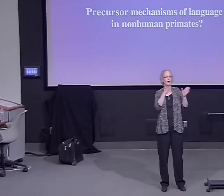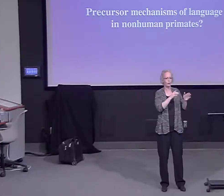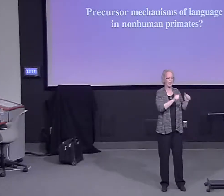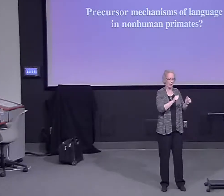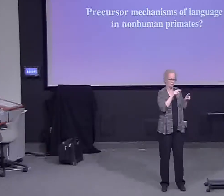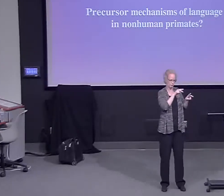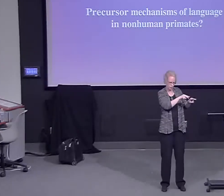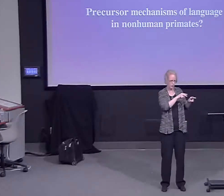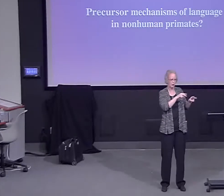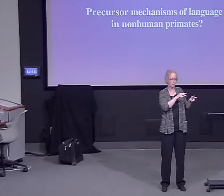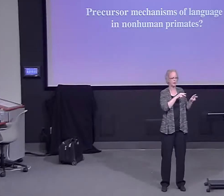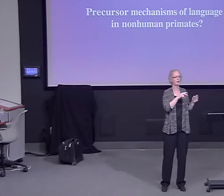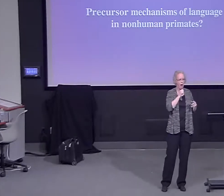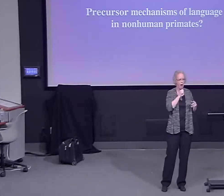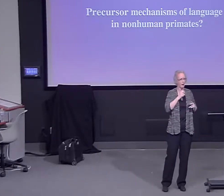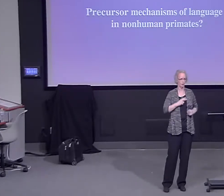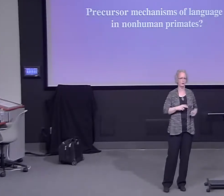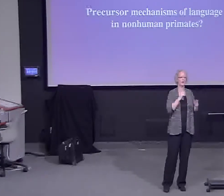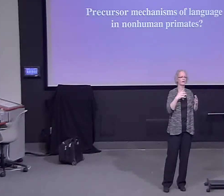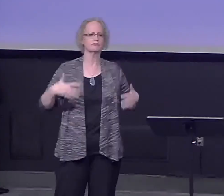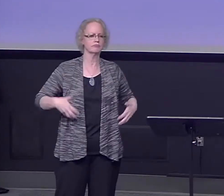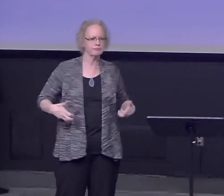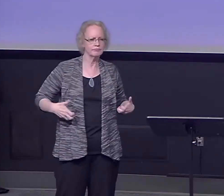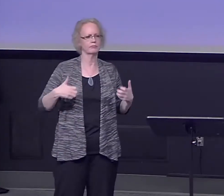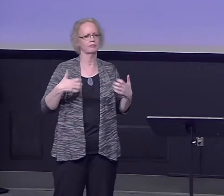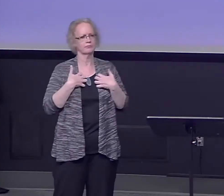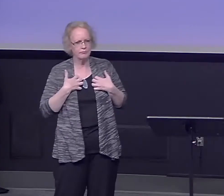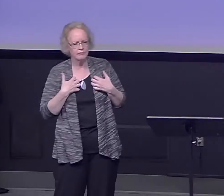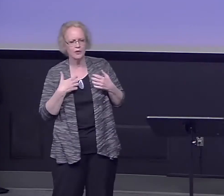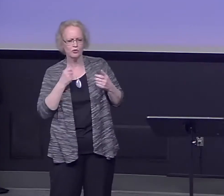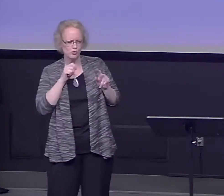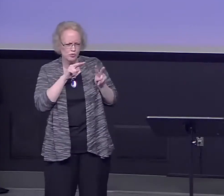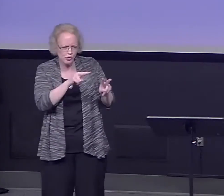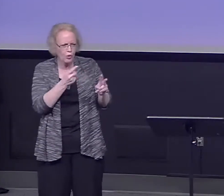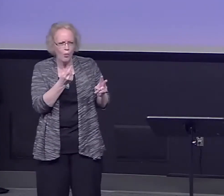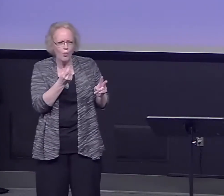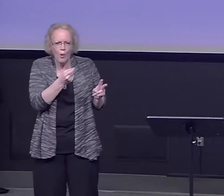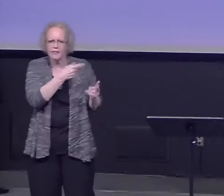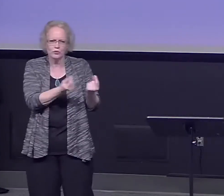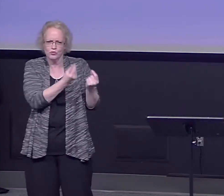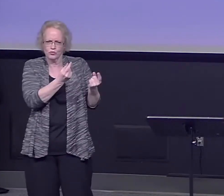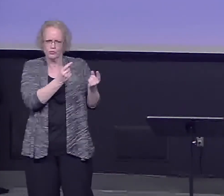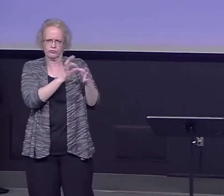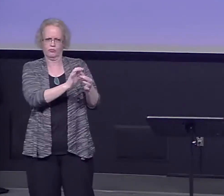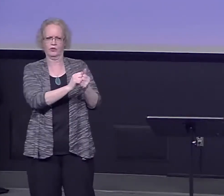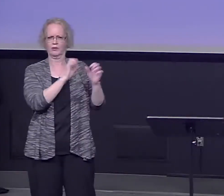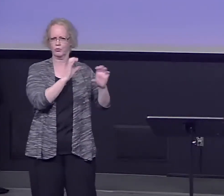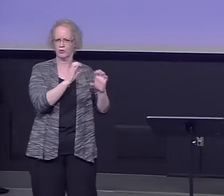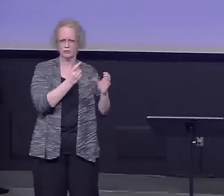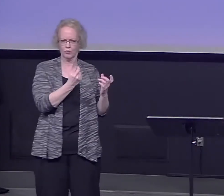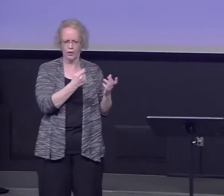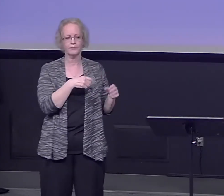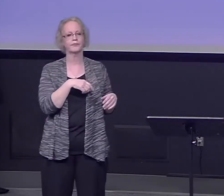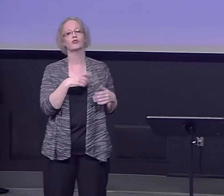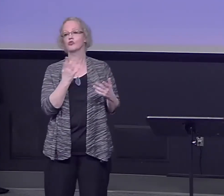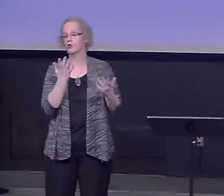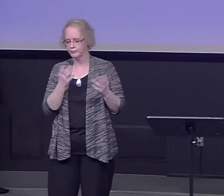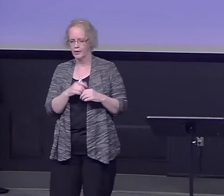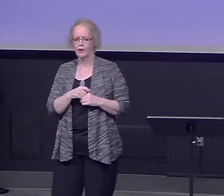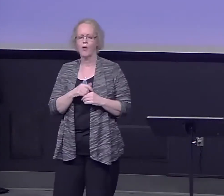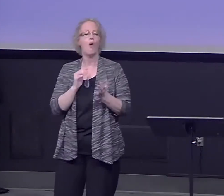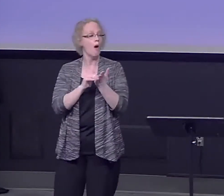partial answers to some of these precursor mechanisms that we're looking for. Of course, birds have always been studied